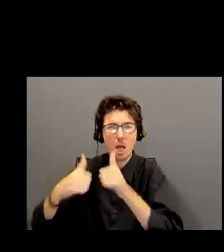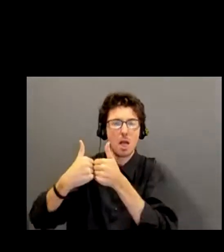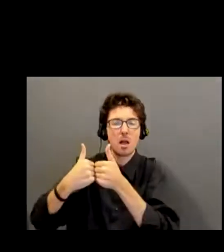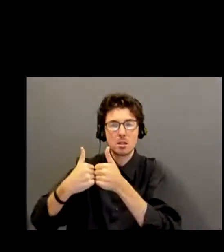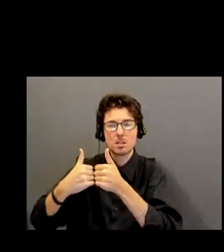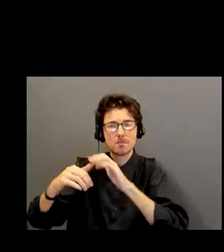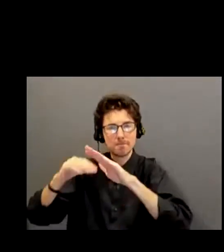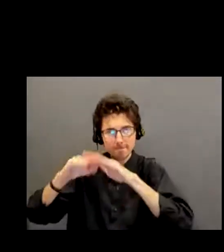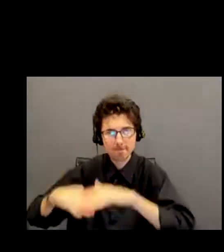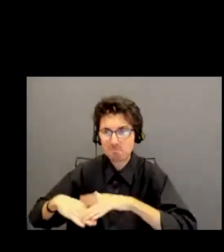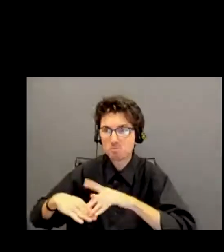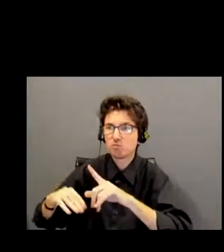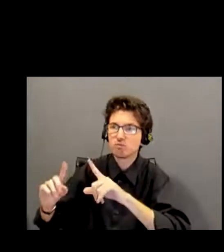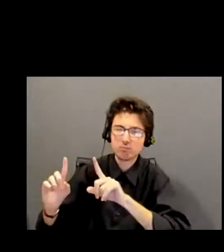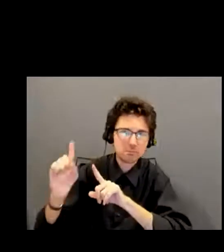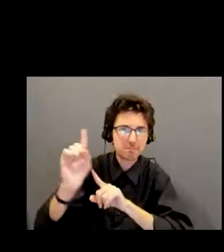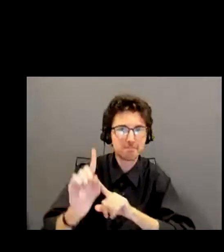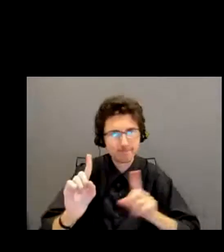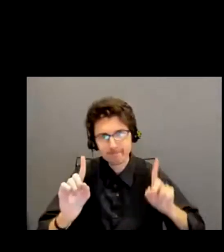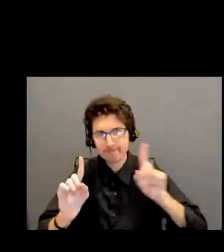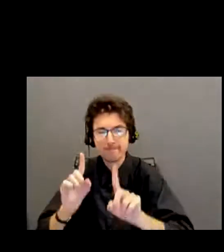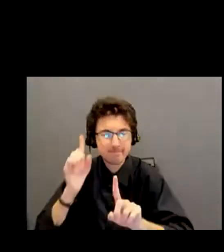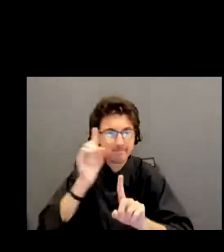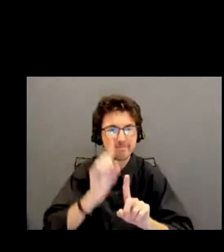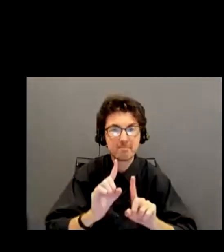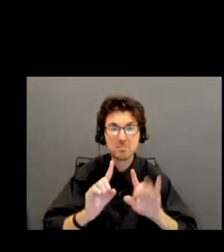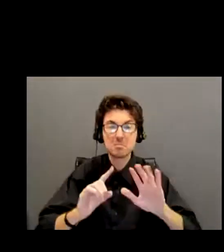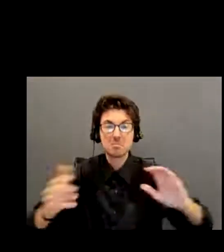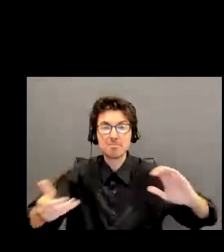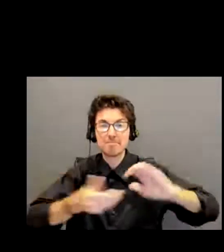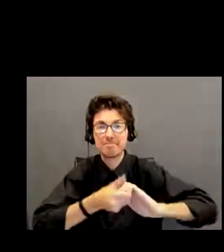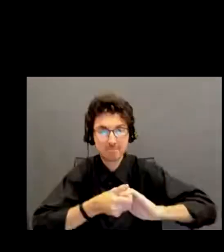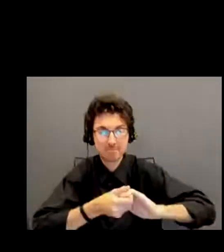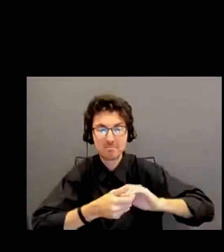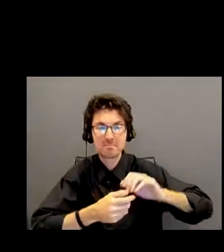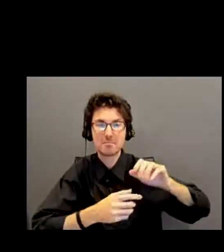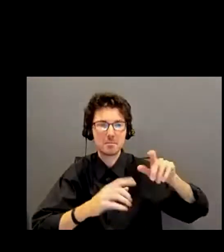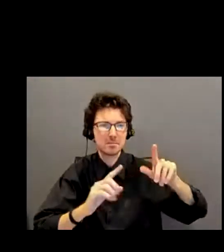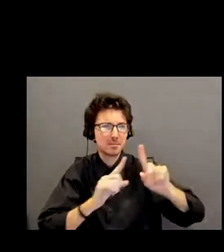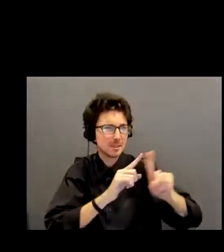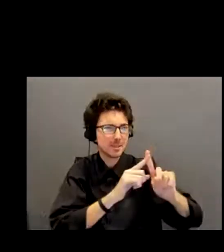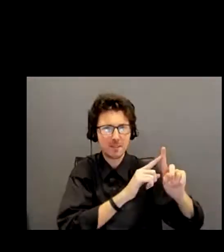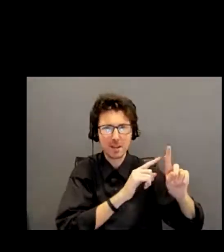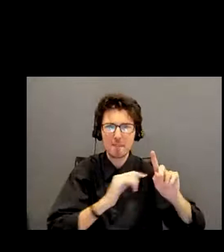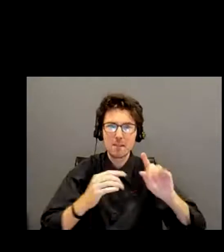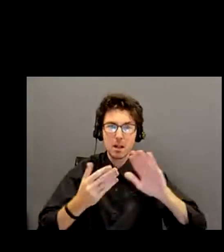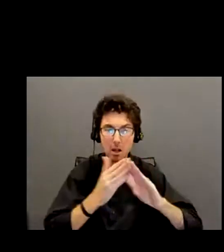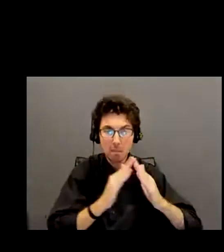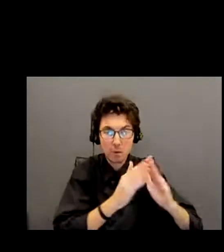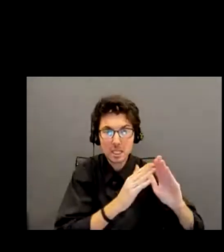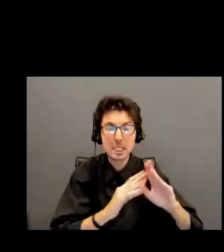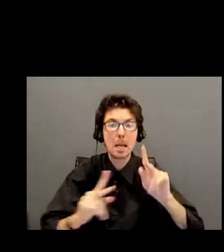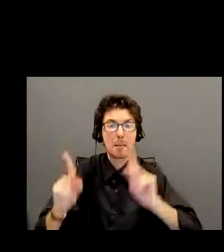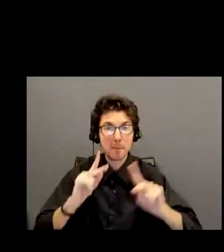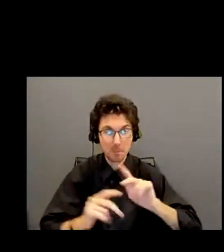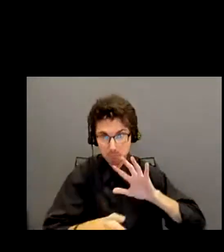market, and a joint event with our fellow in Jamaica on living in community. And now we